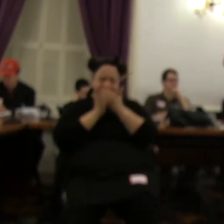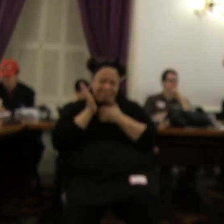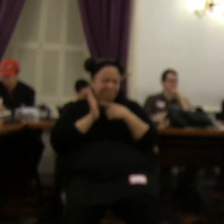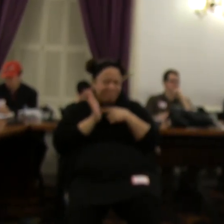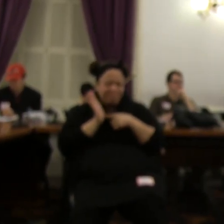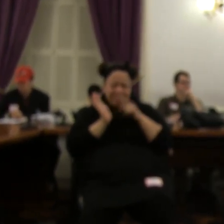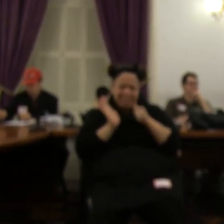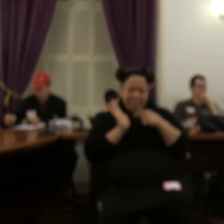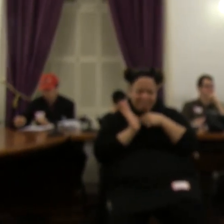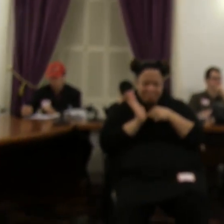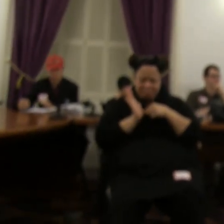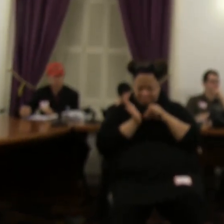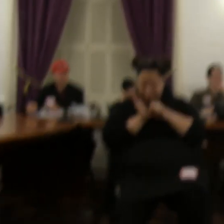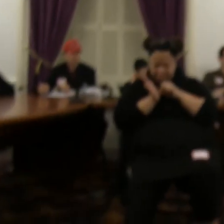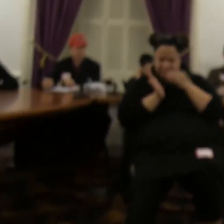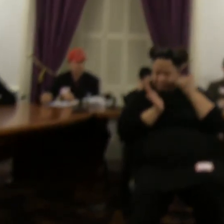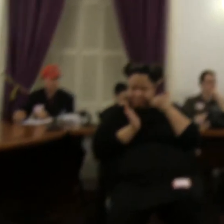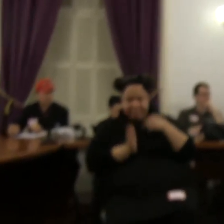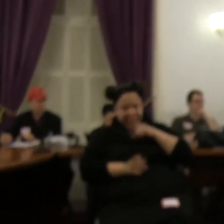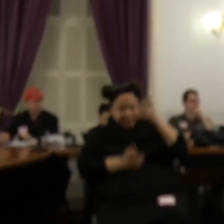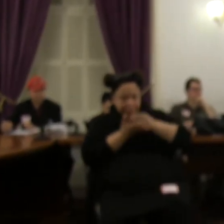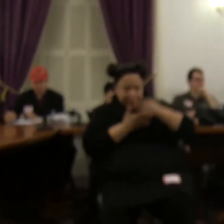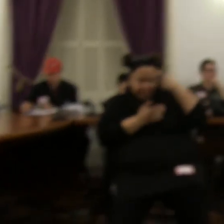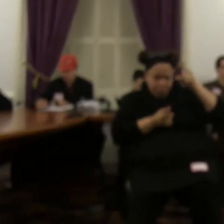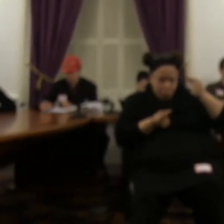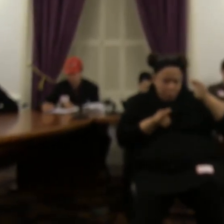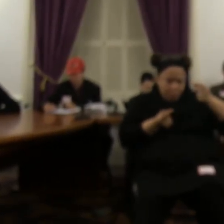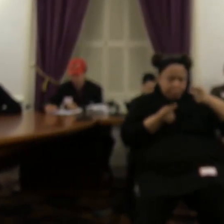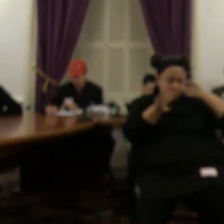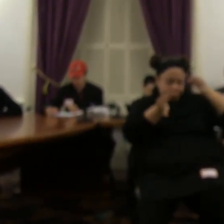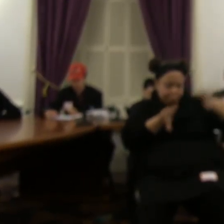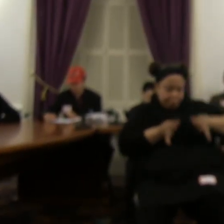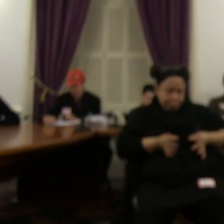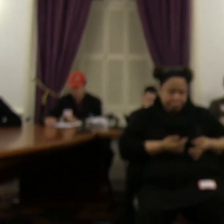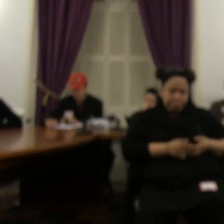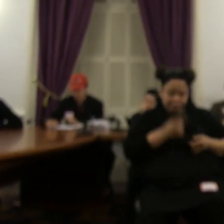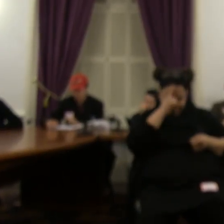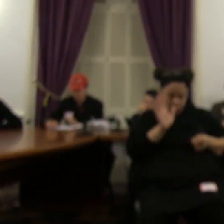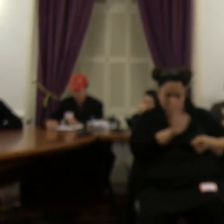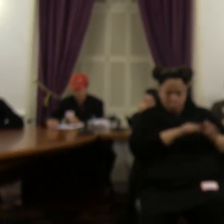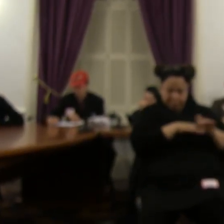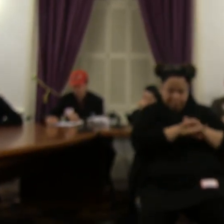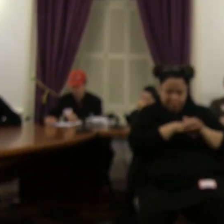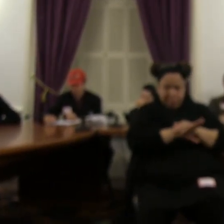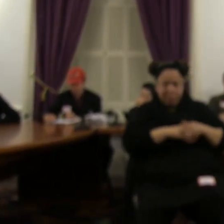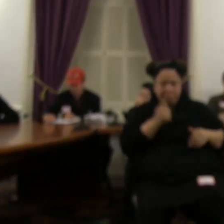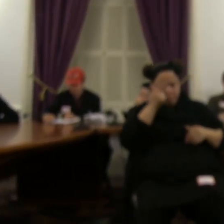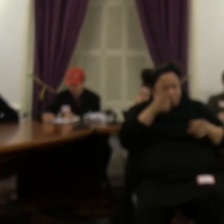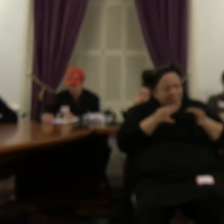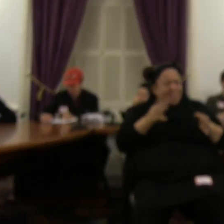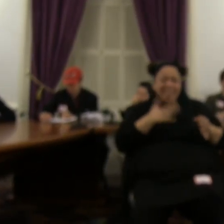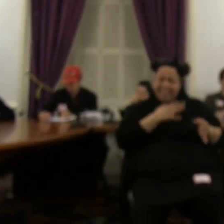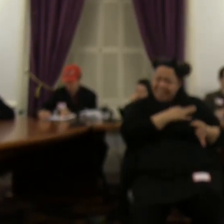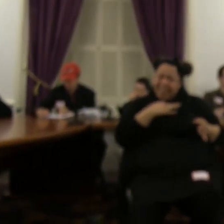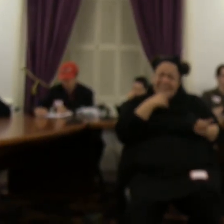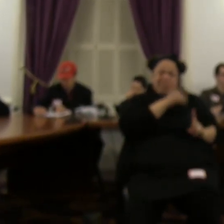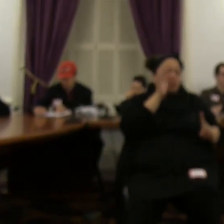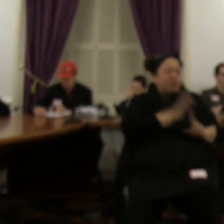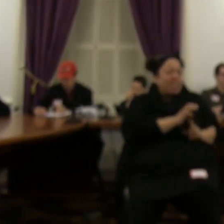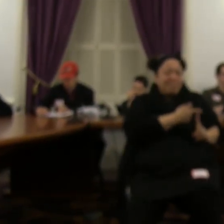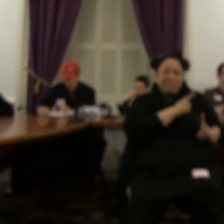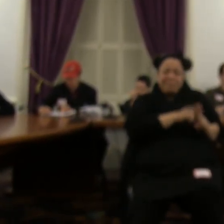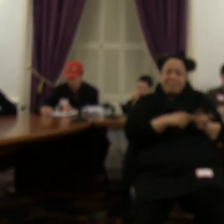wage compression and those turnover rates, all kinds of information. If you want information to give to your senator or rep, we've got it. If you